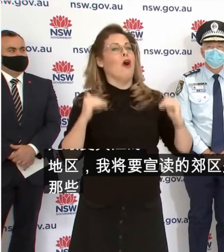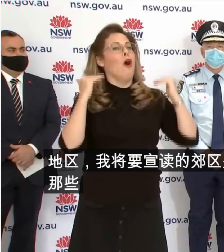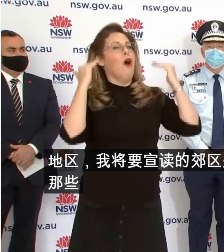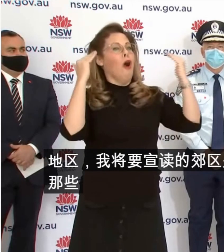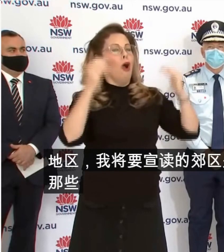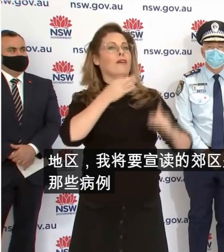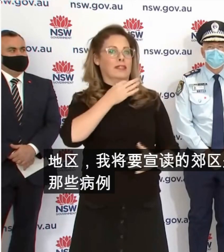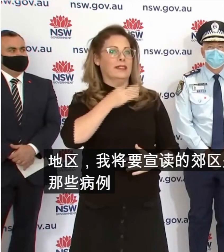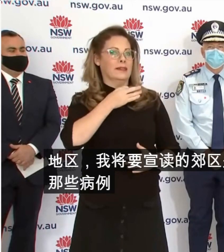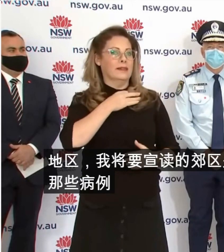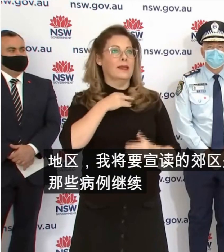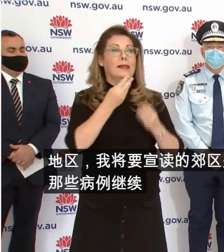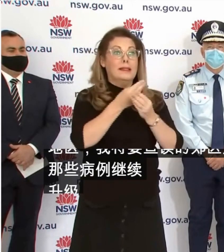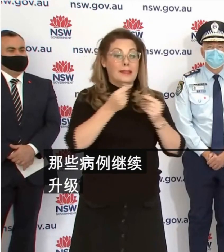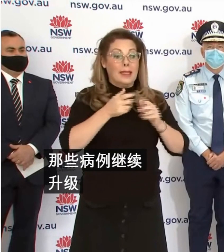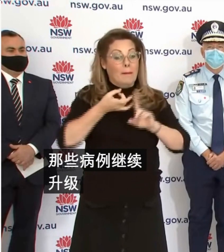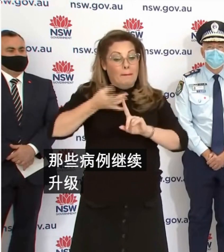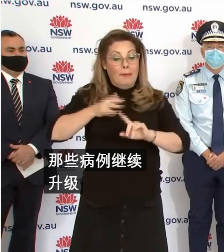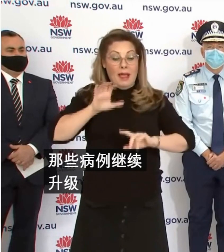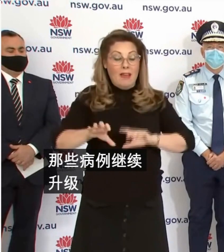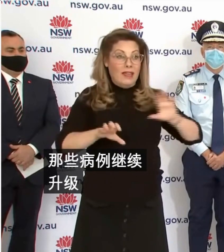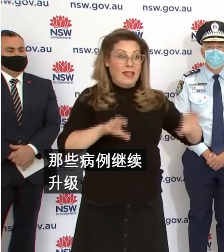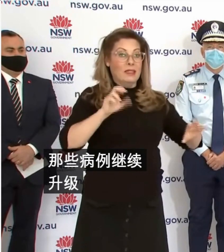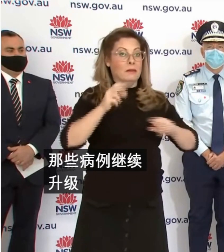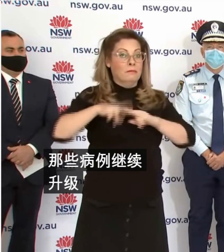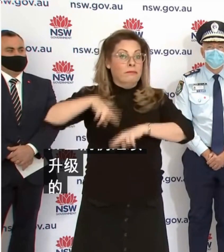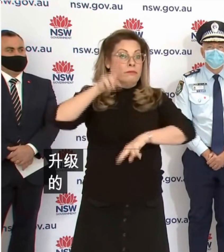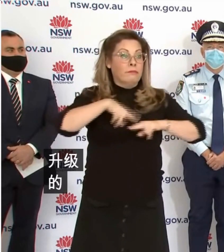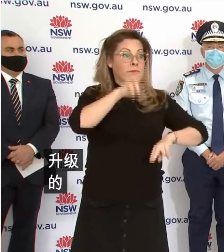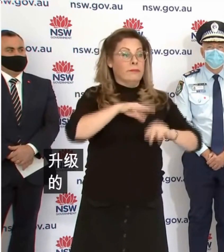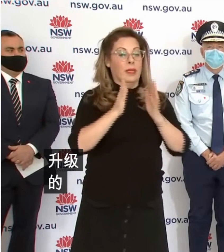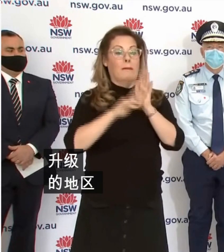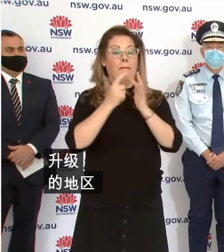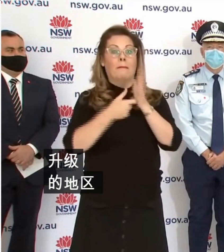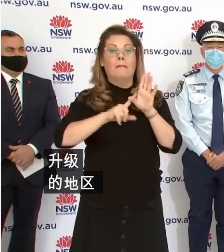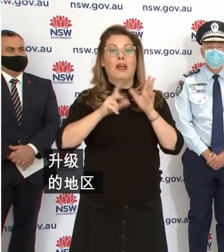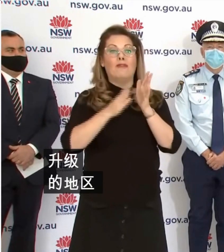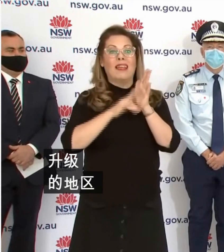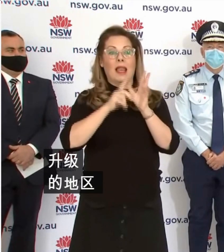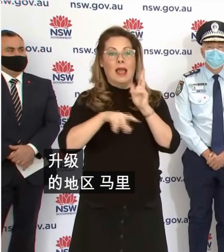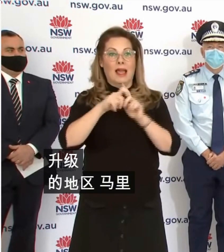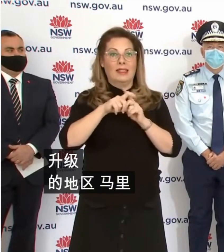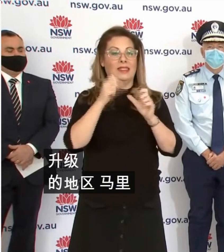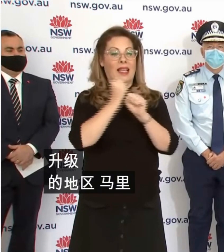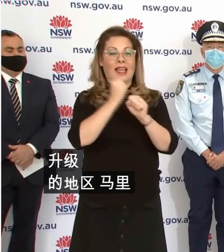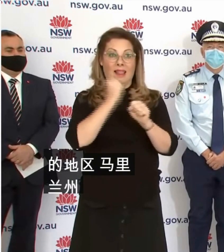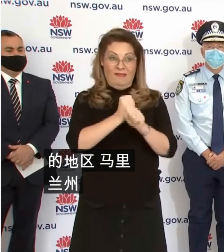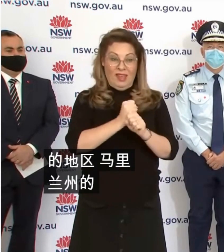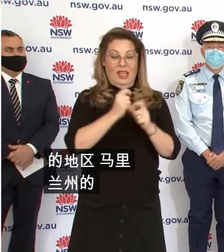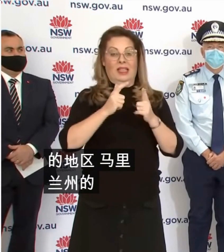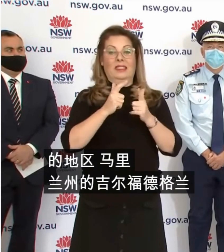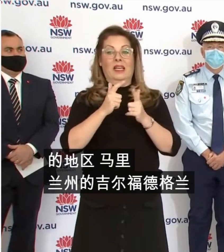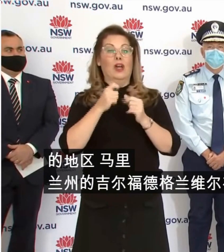out are the ones that are continuing to have escalating cases. Marylands, Guildford, Granville, Blacktown,